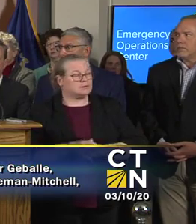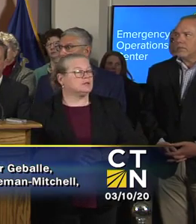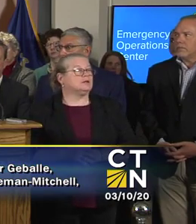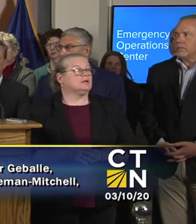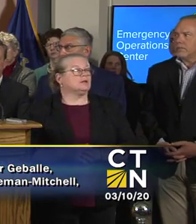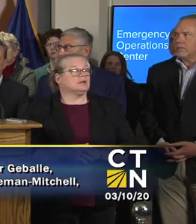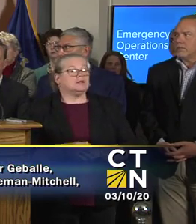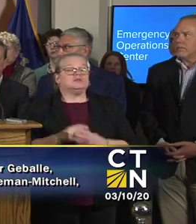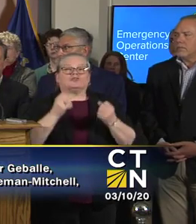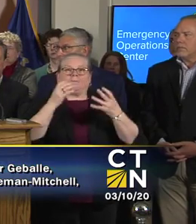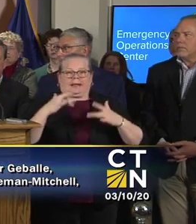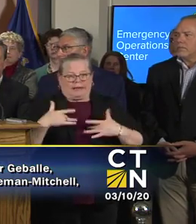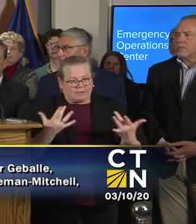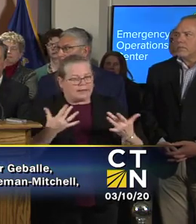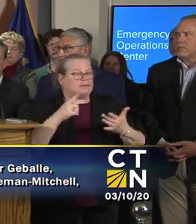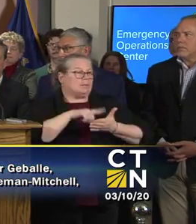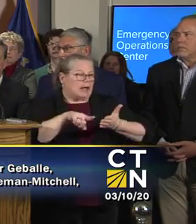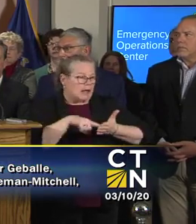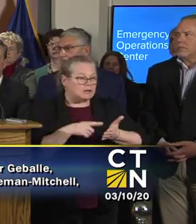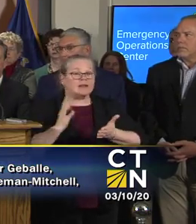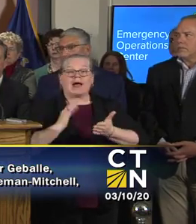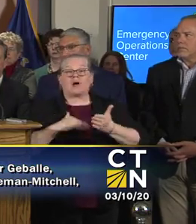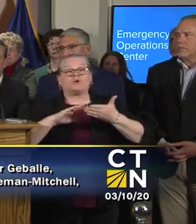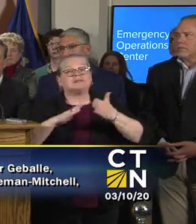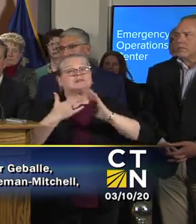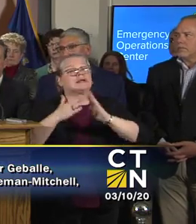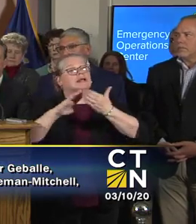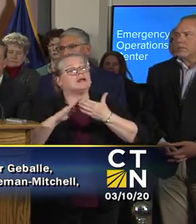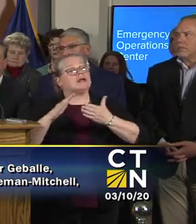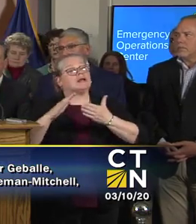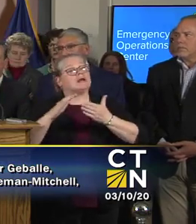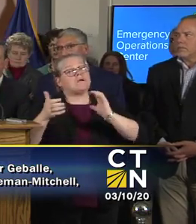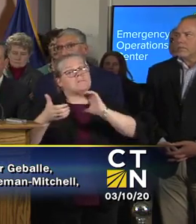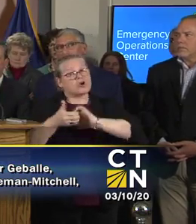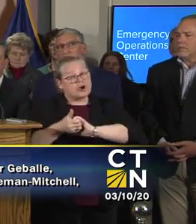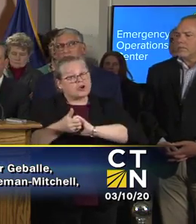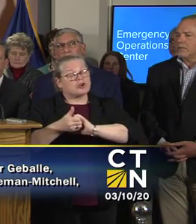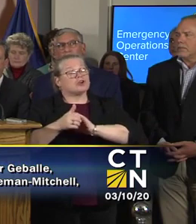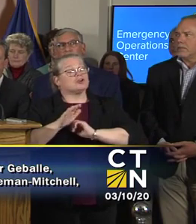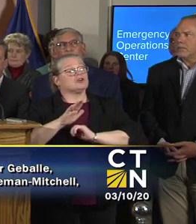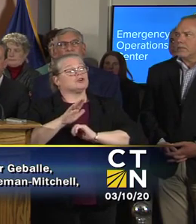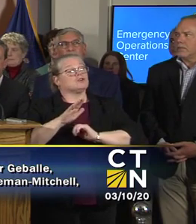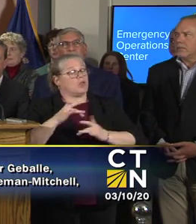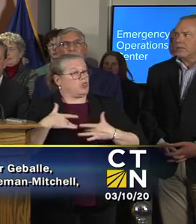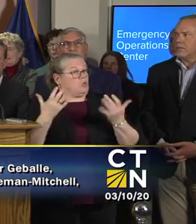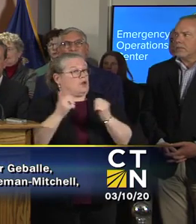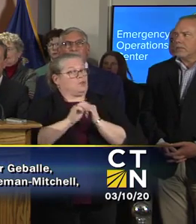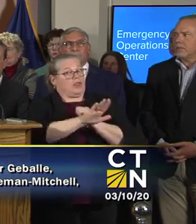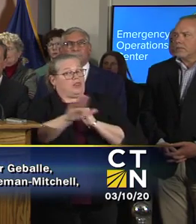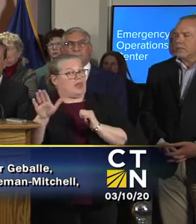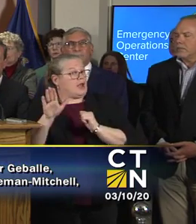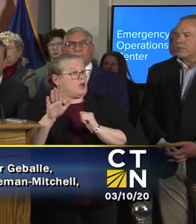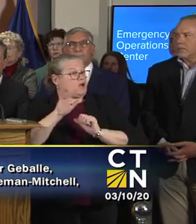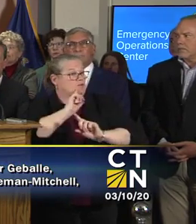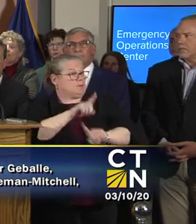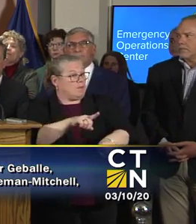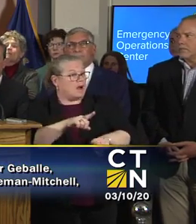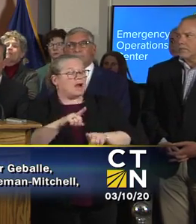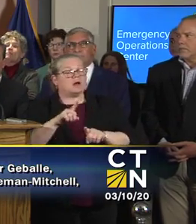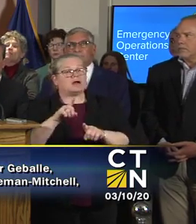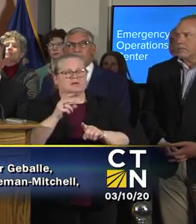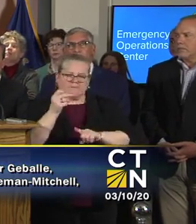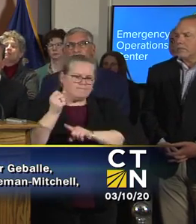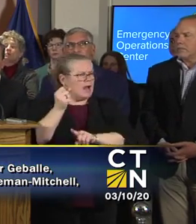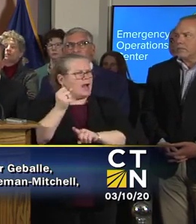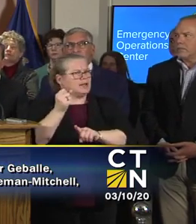from our municipal partners. Very bold, swift action on events in their towns, in their